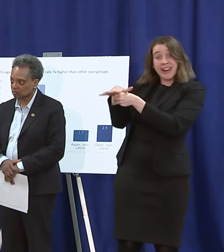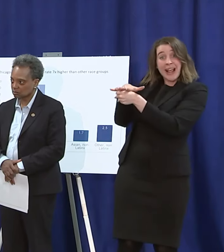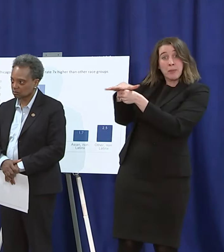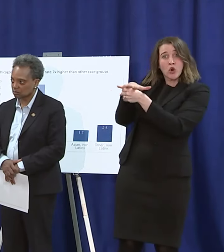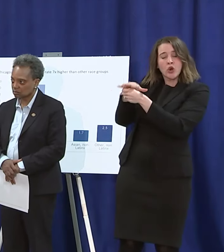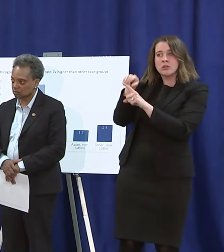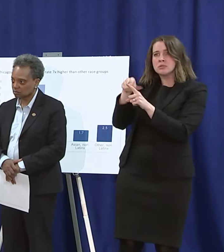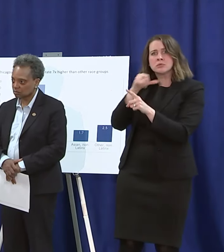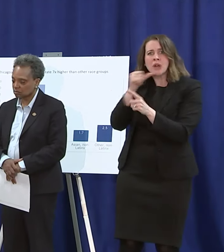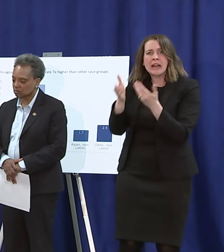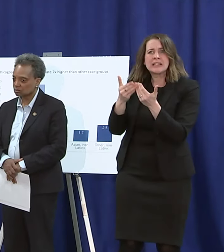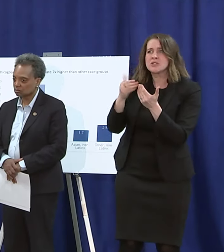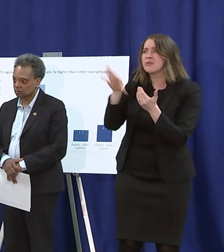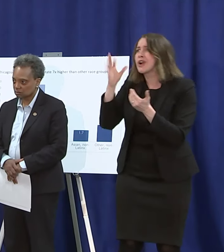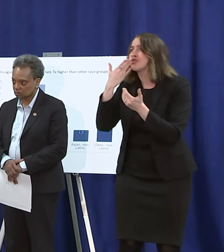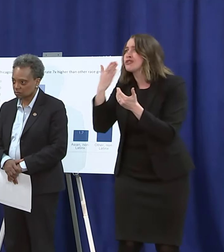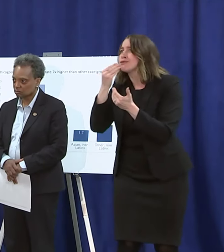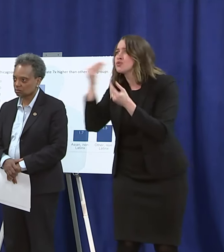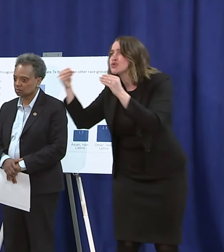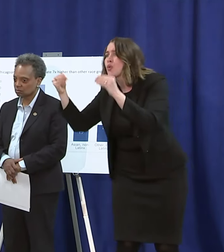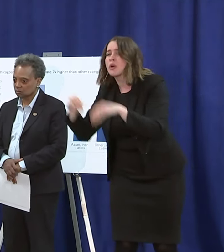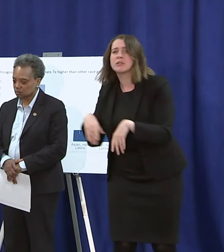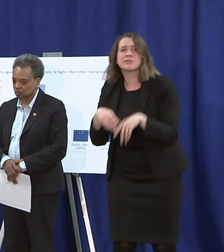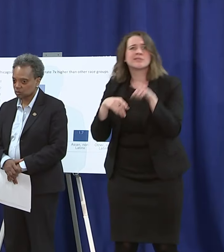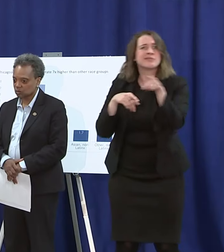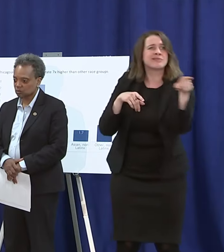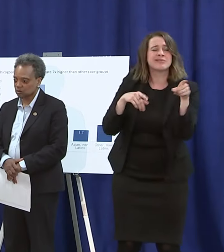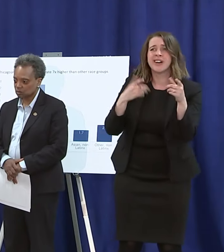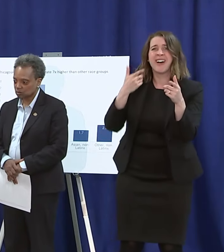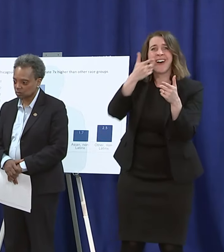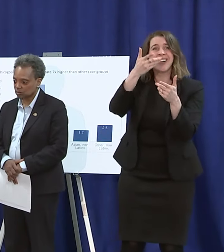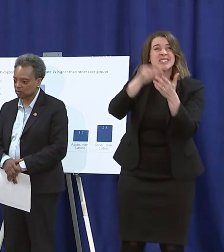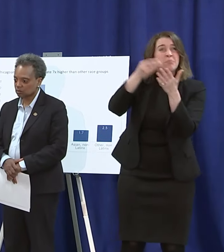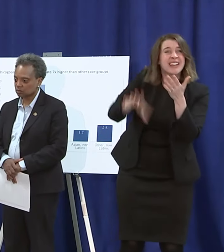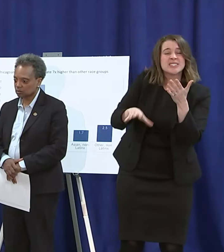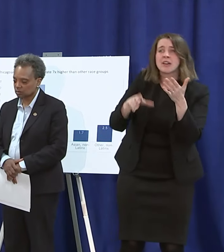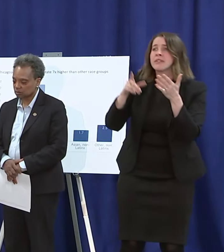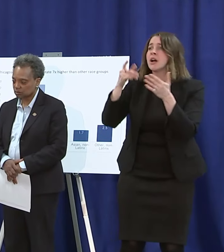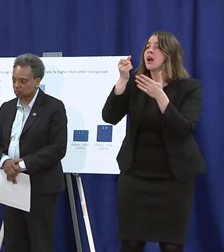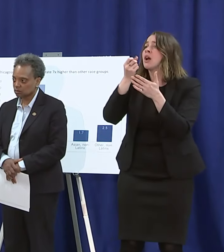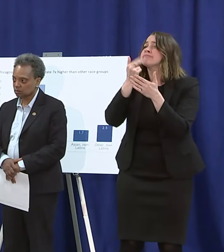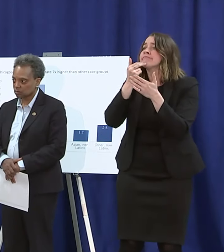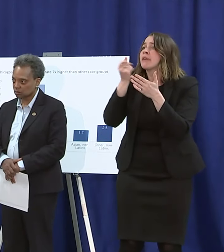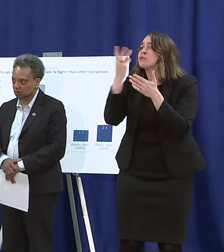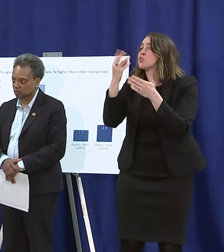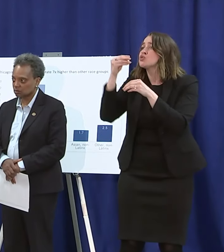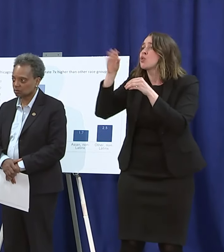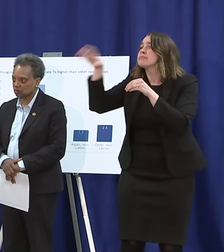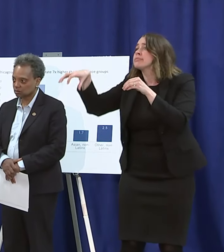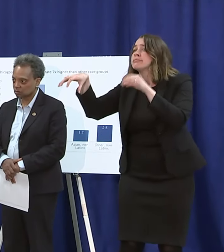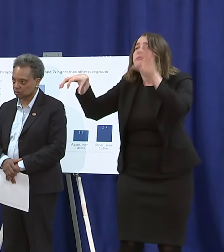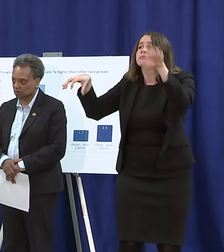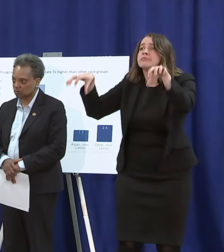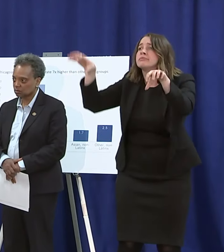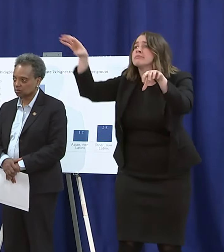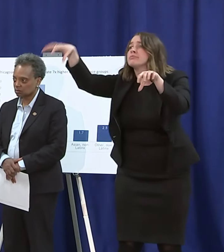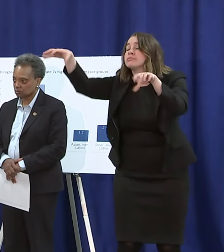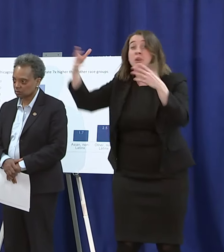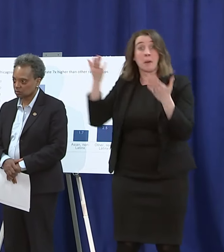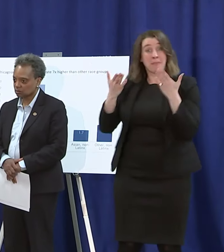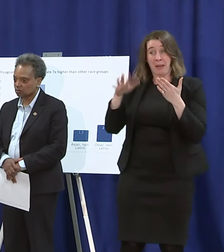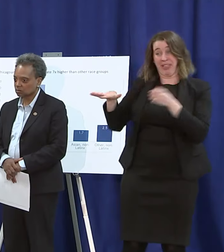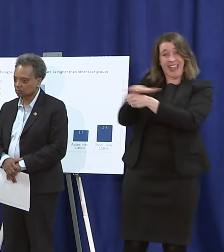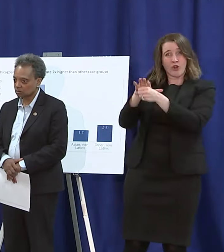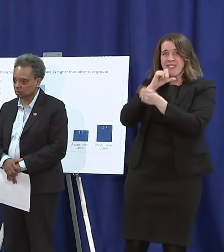access healthy food because of high cost, few grocery stores. We don't have equal access to safe, walkable